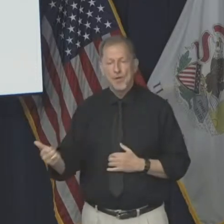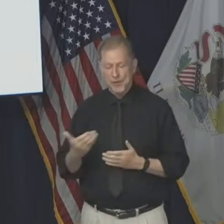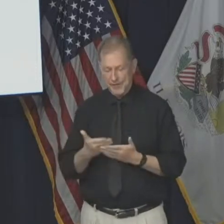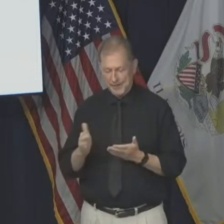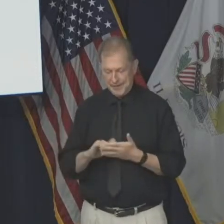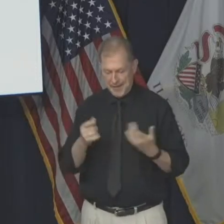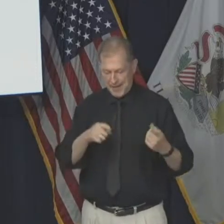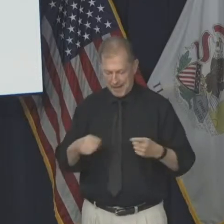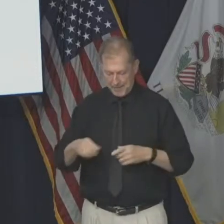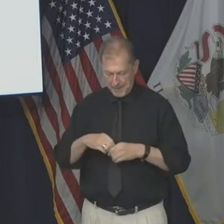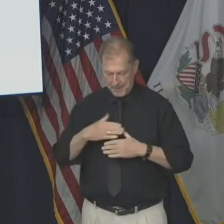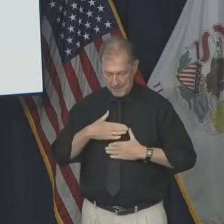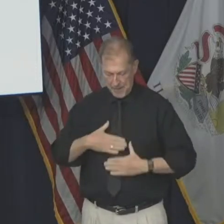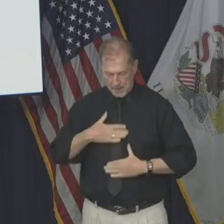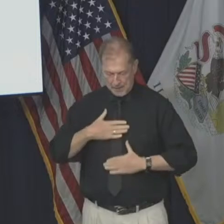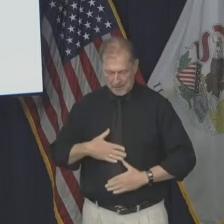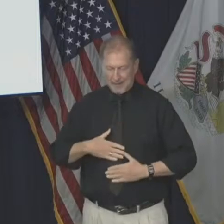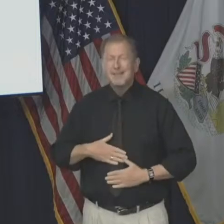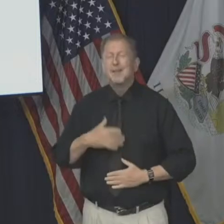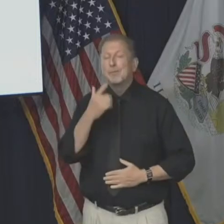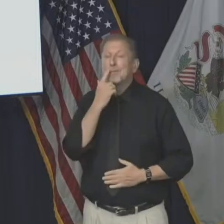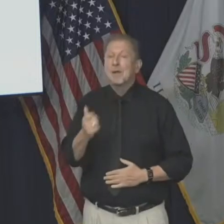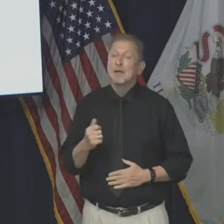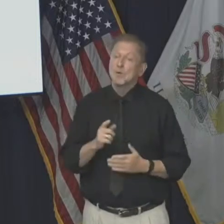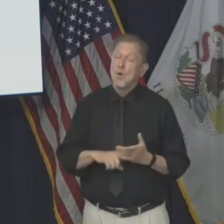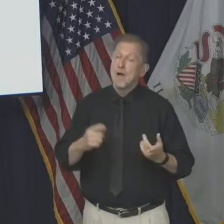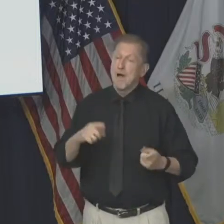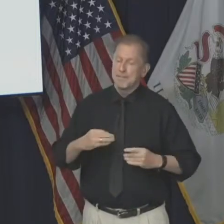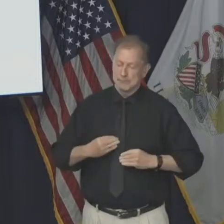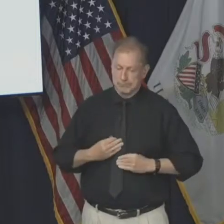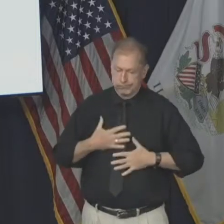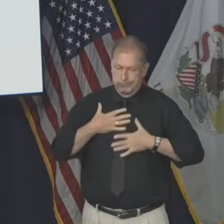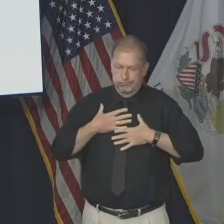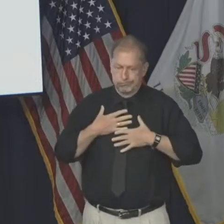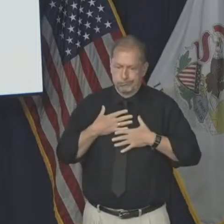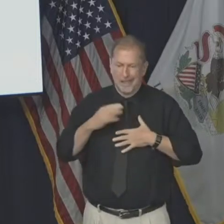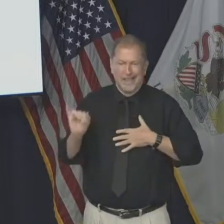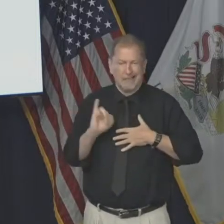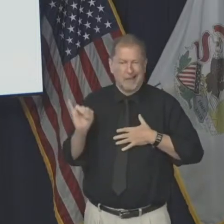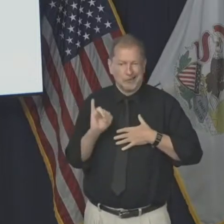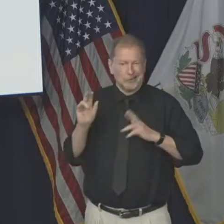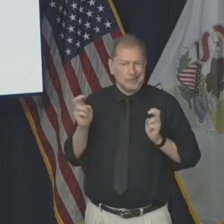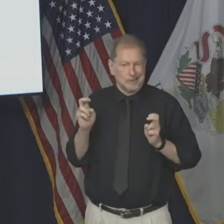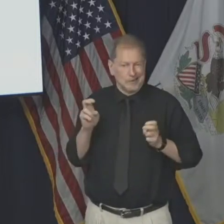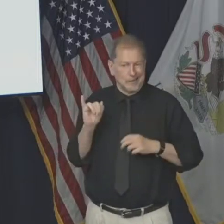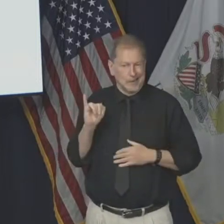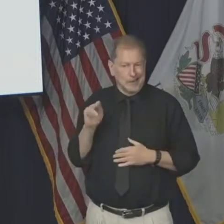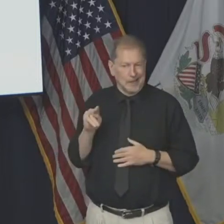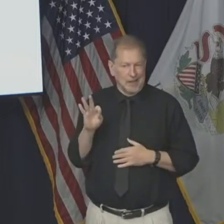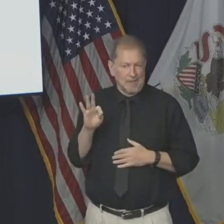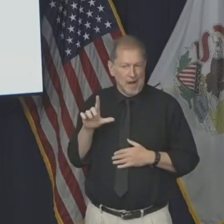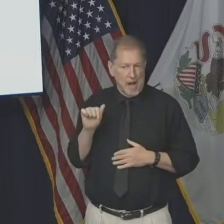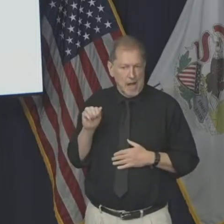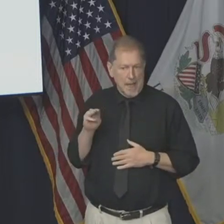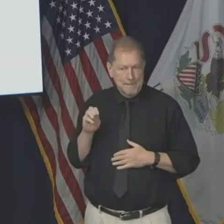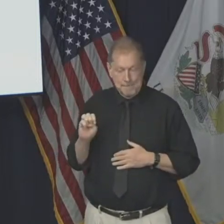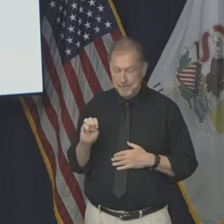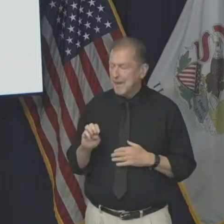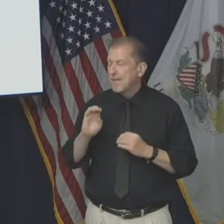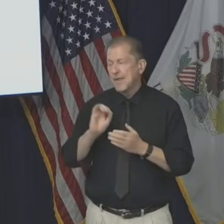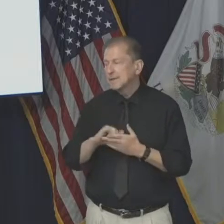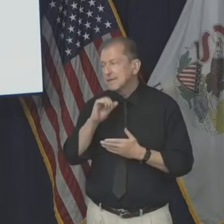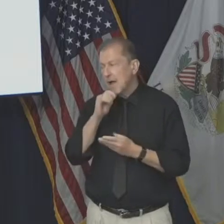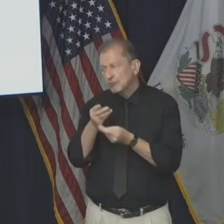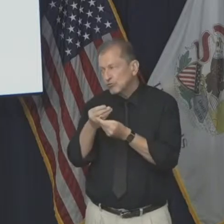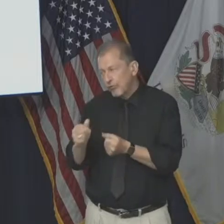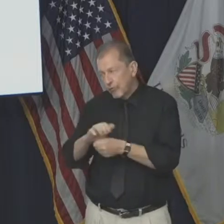regarding to a pro-inflammatory response. We do know it's not a cure, but we are starting